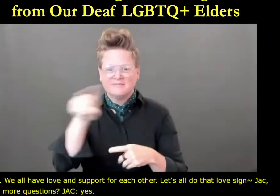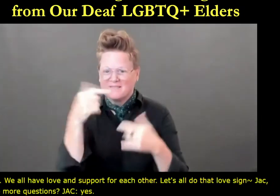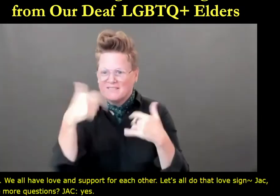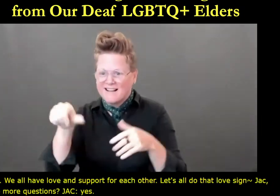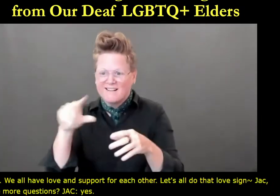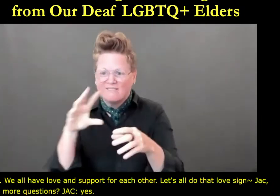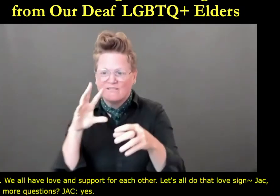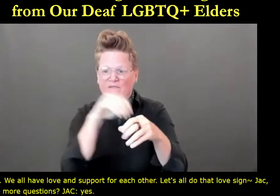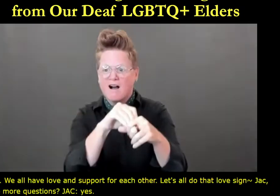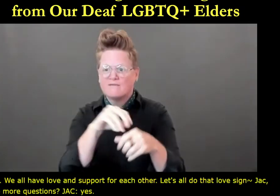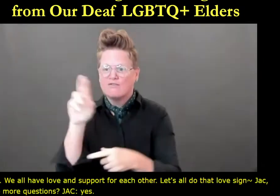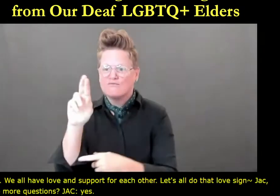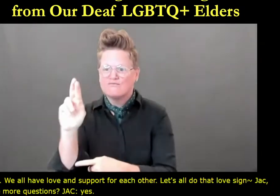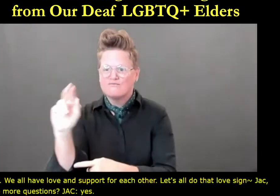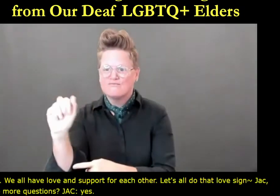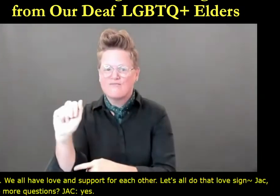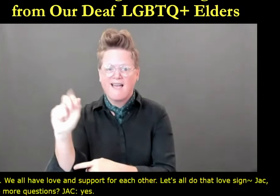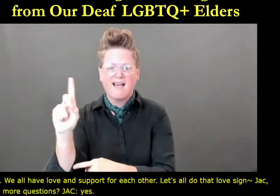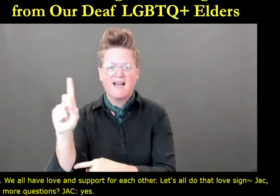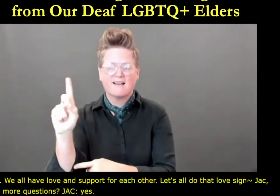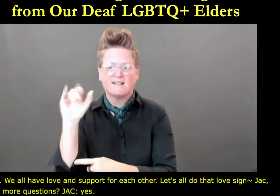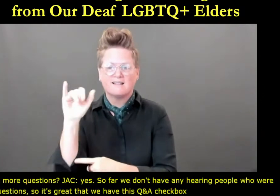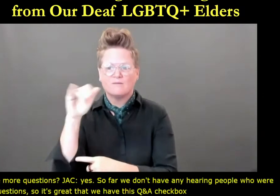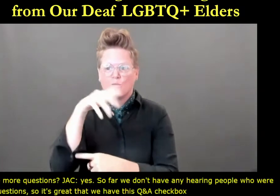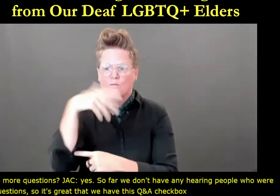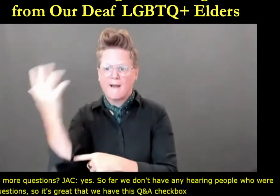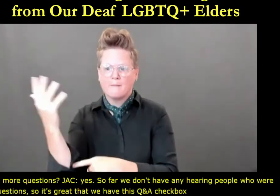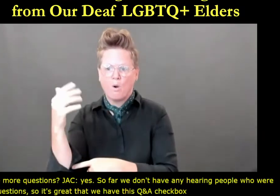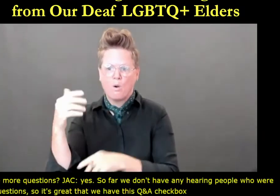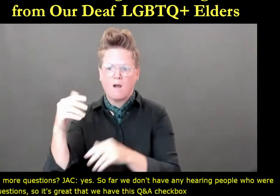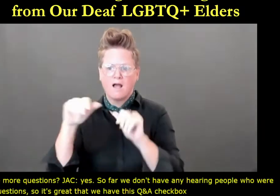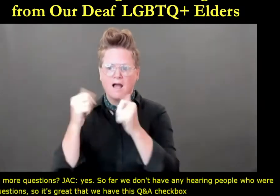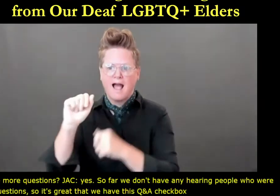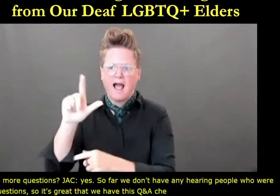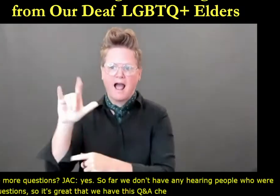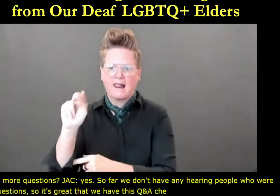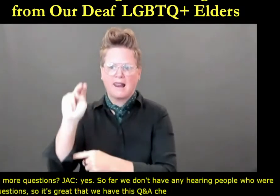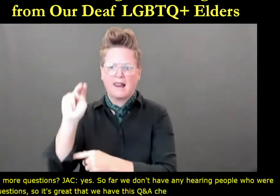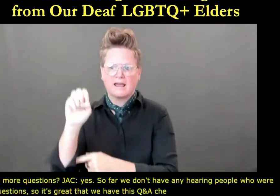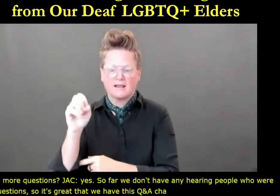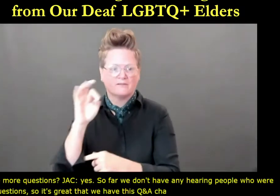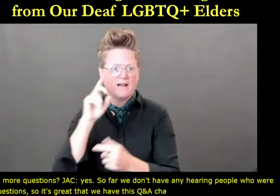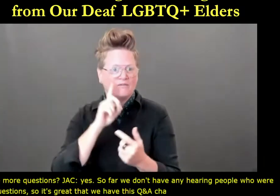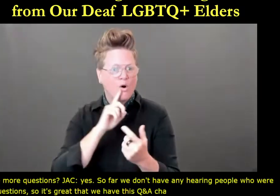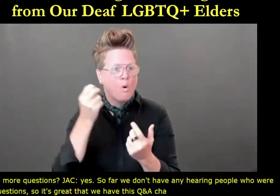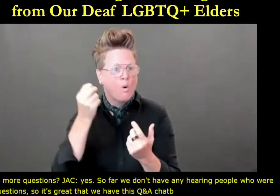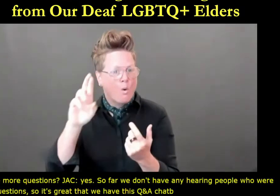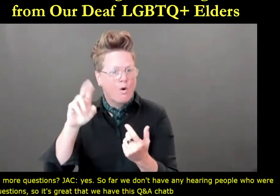box so has anyone attended rad or the